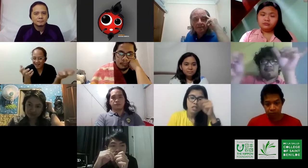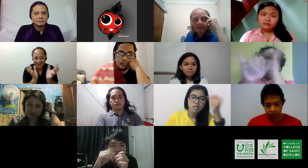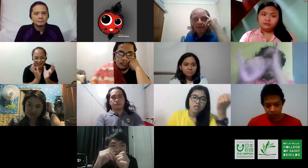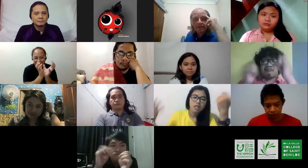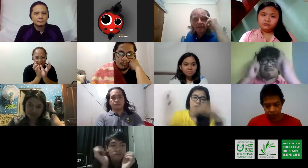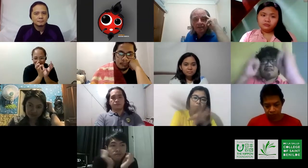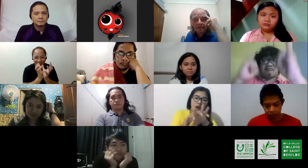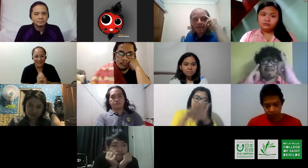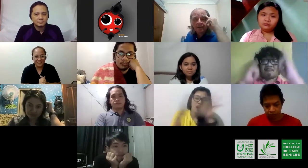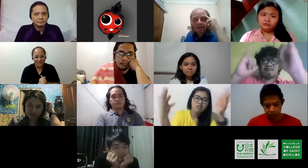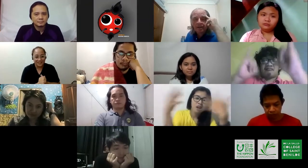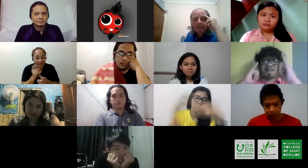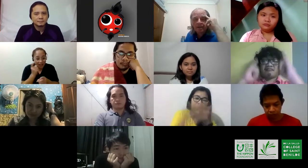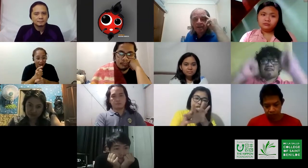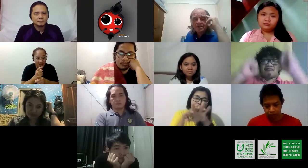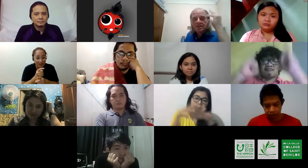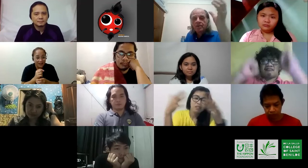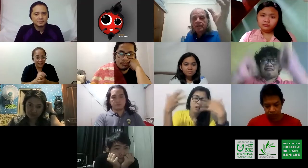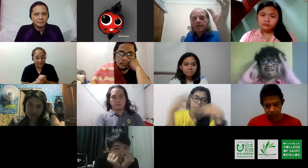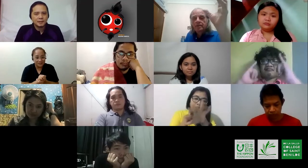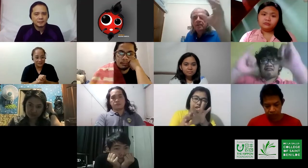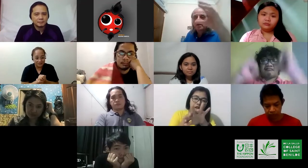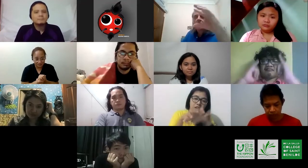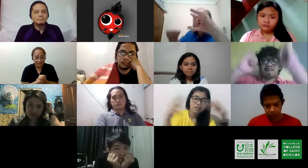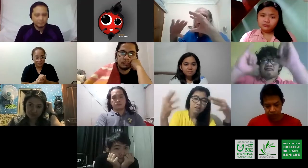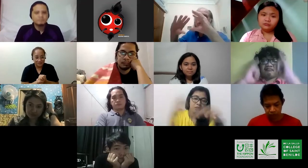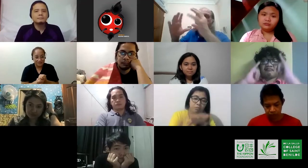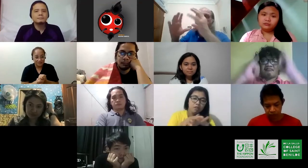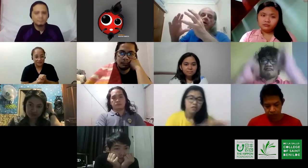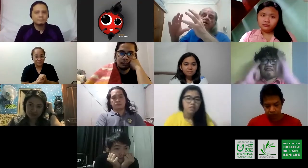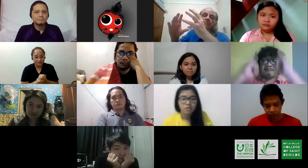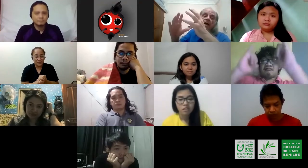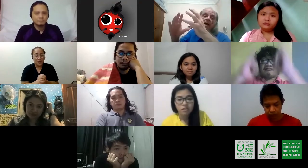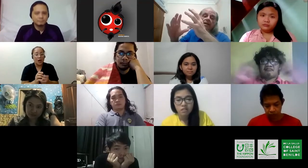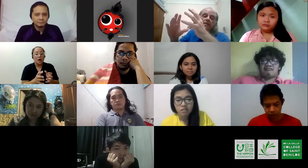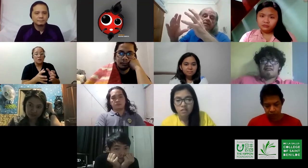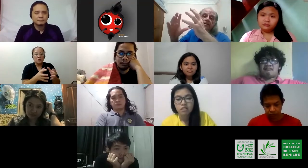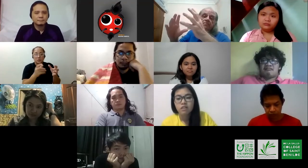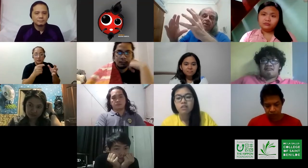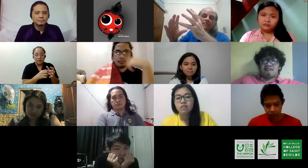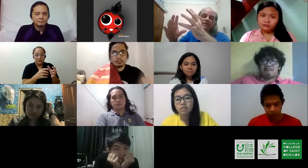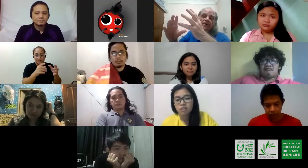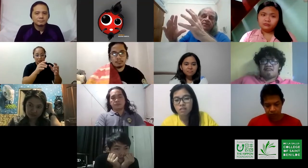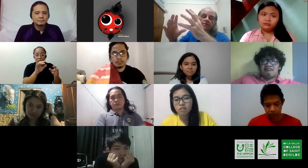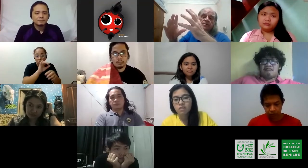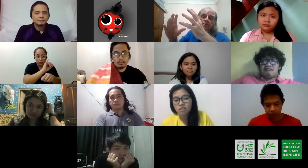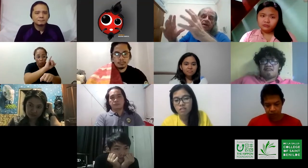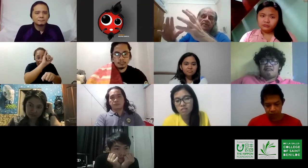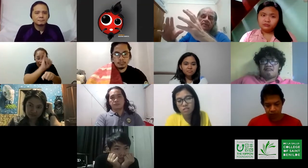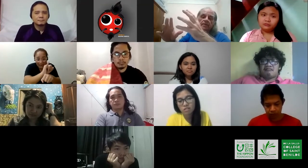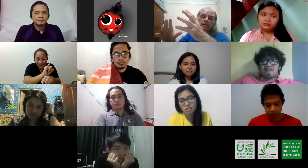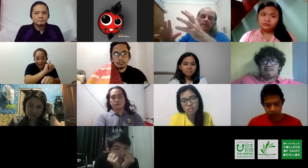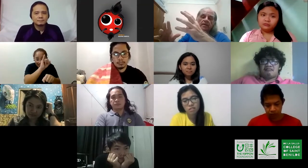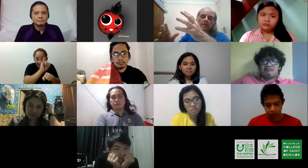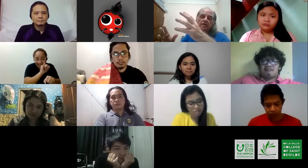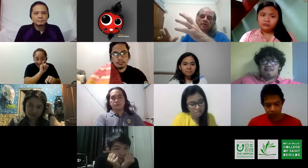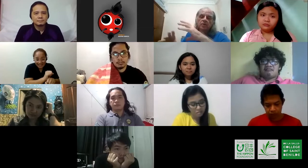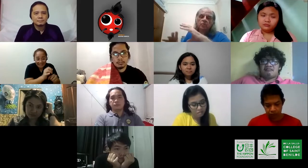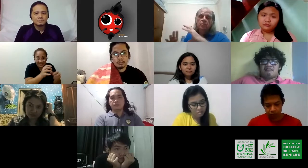Right? Okay. So again, group all of the island and small villages together, group all